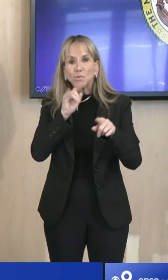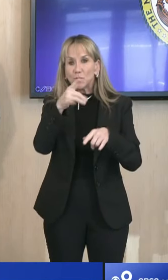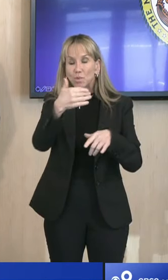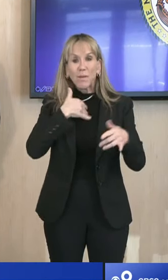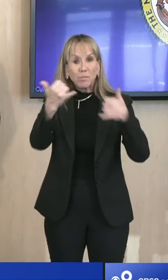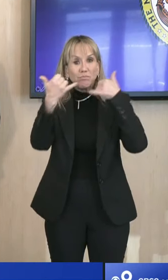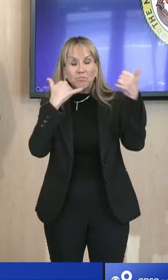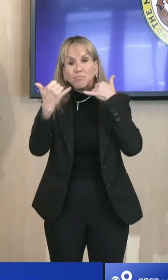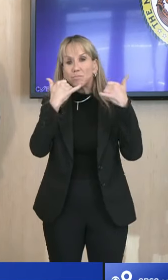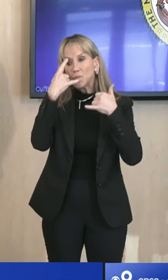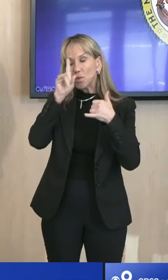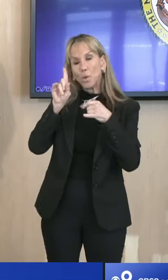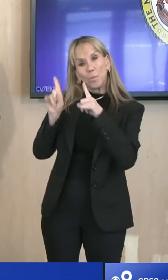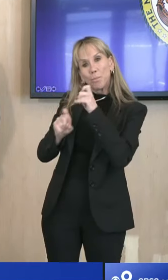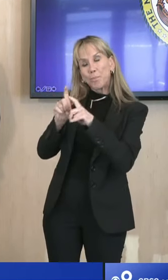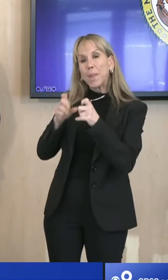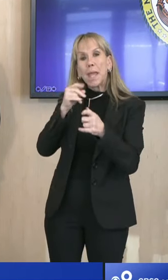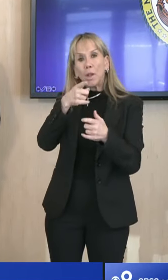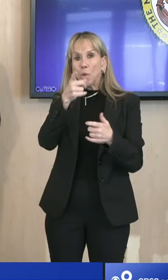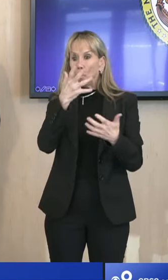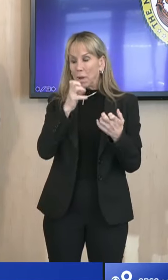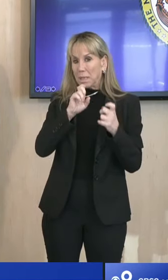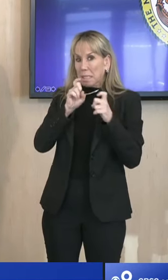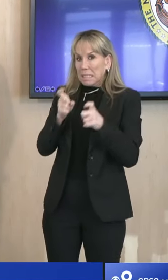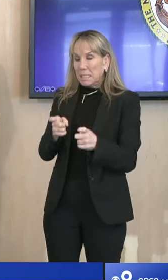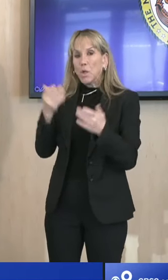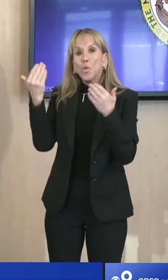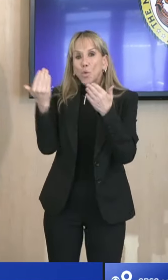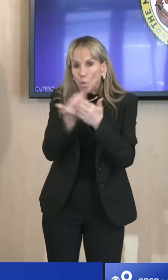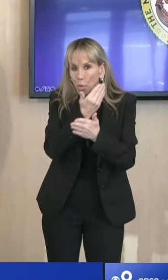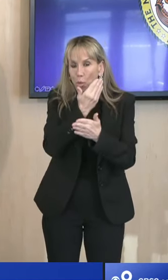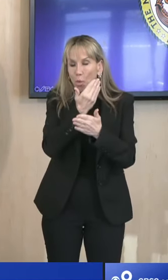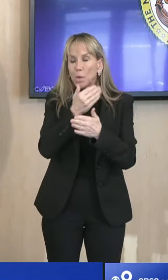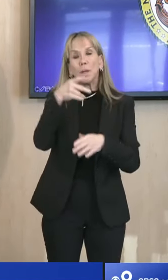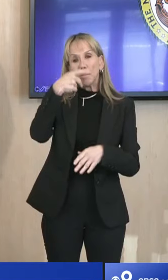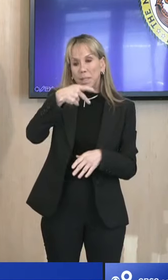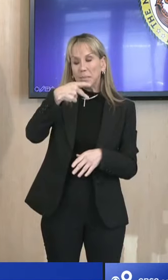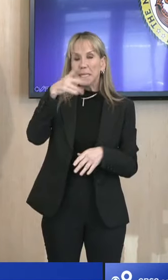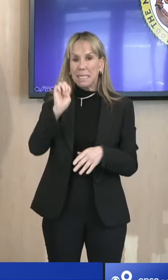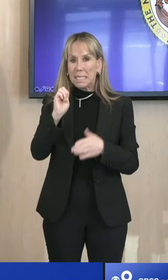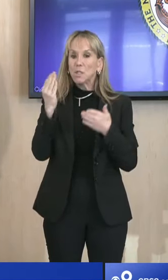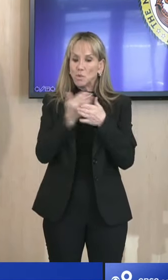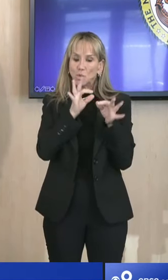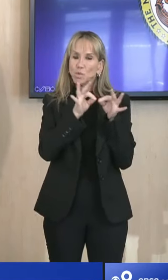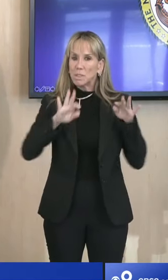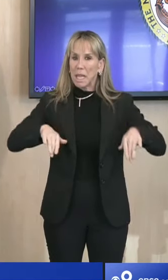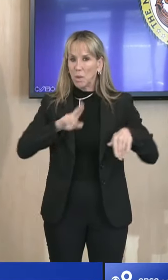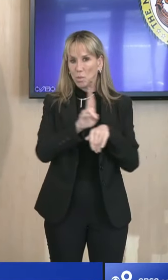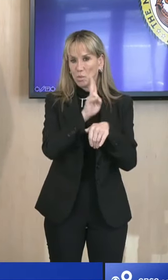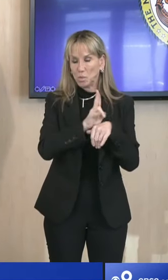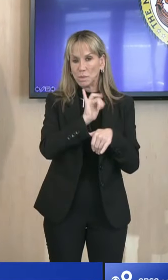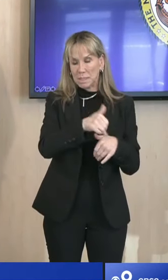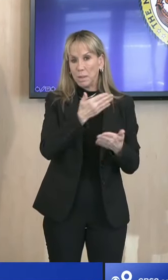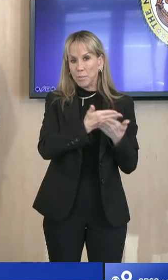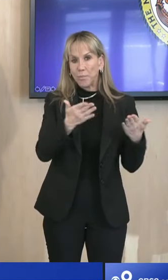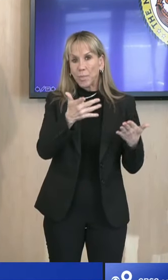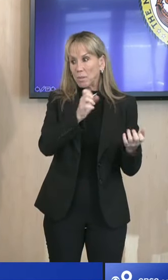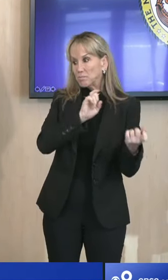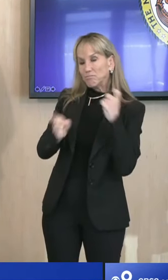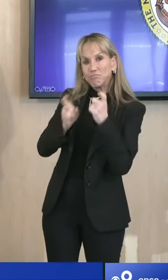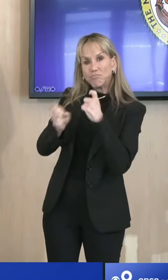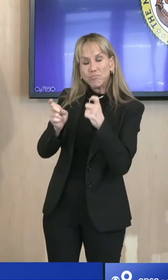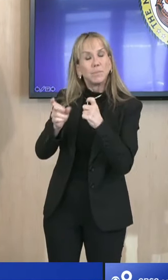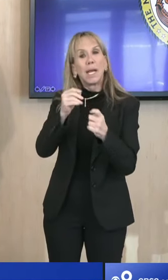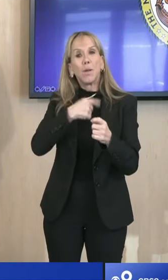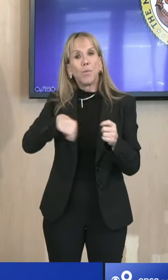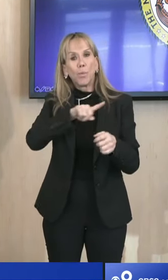individuals and the public looking to donate new, sealed, personal protective equipment. Together, our community can move